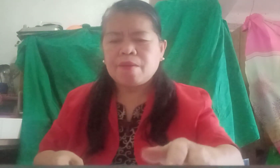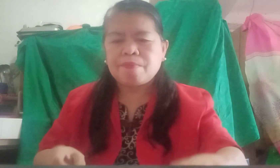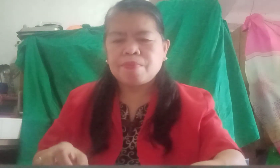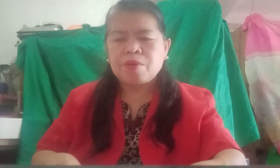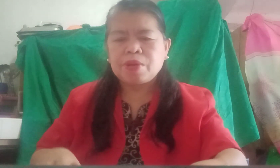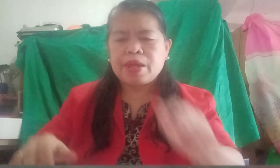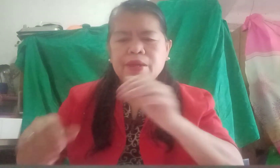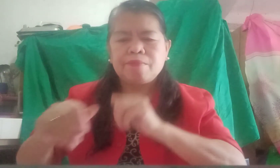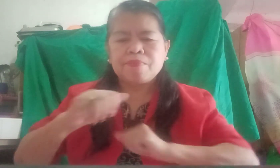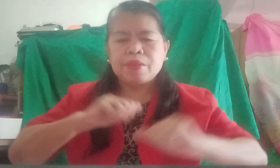Okay.